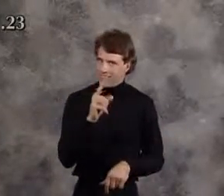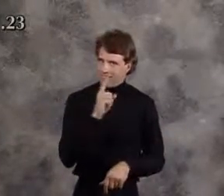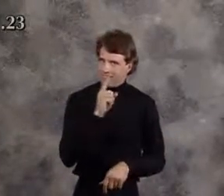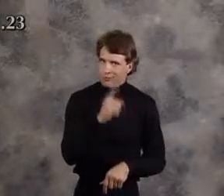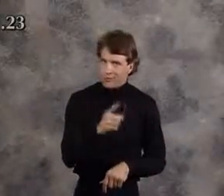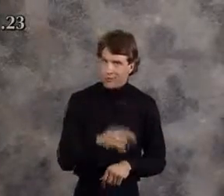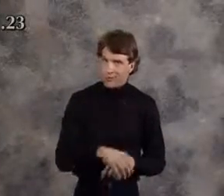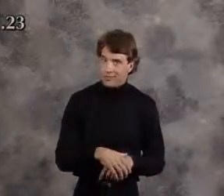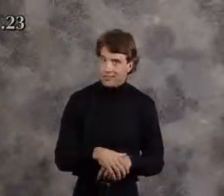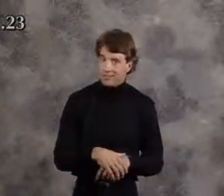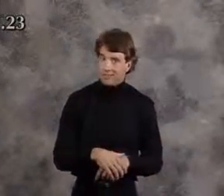This is not true.